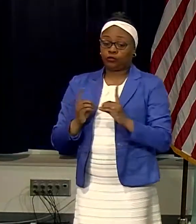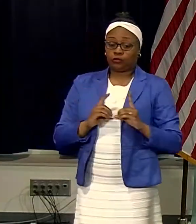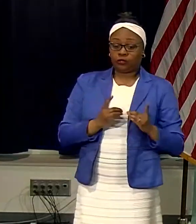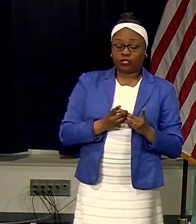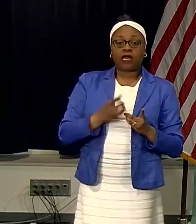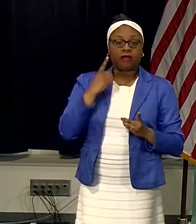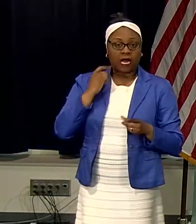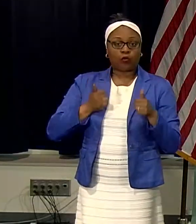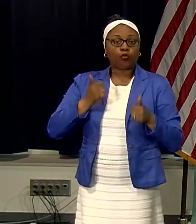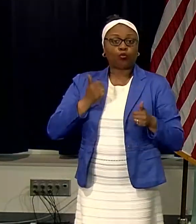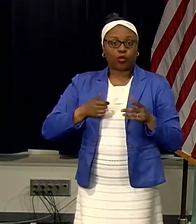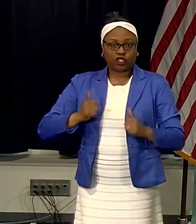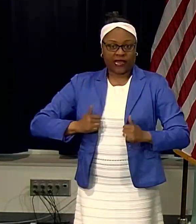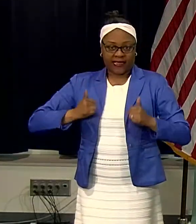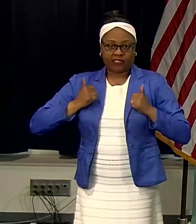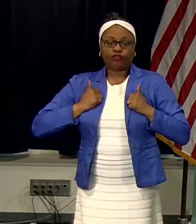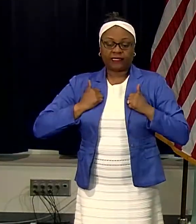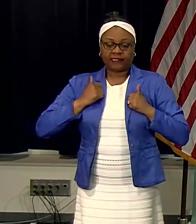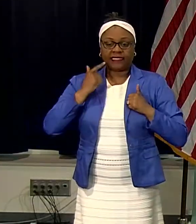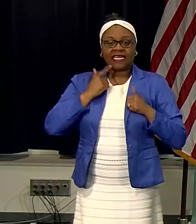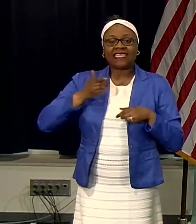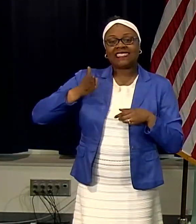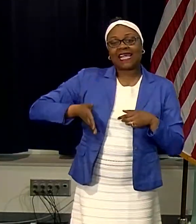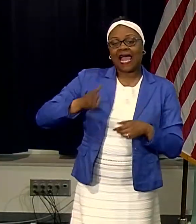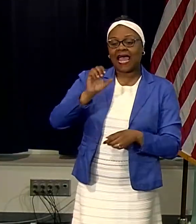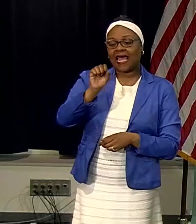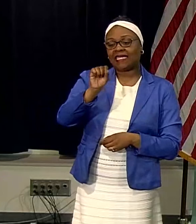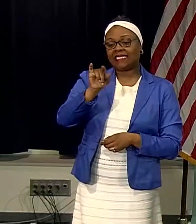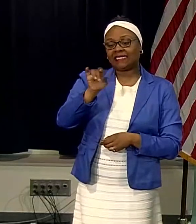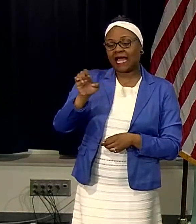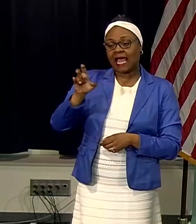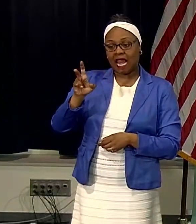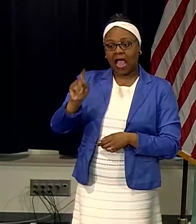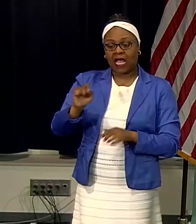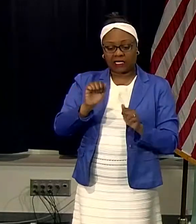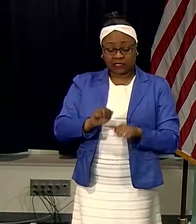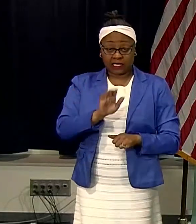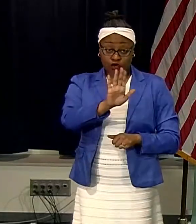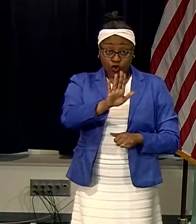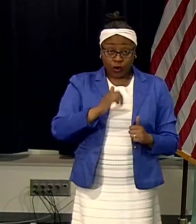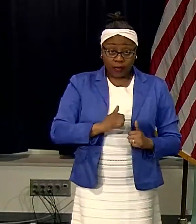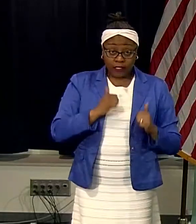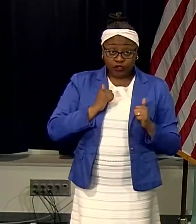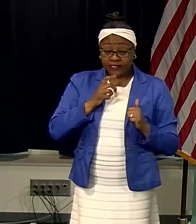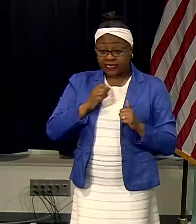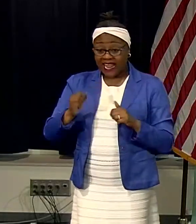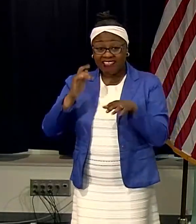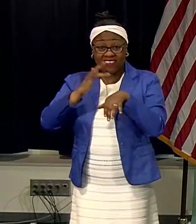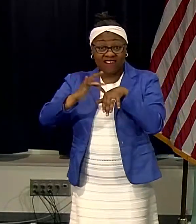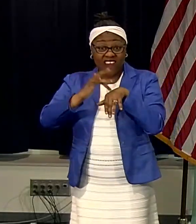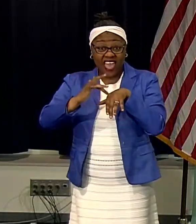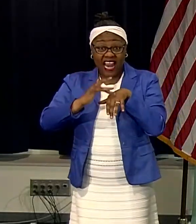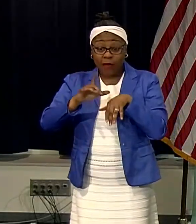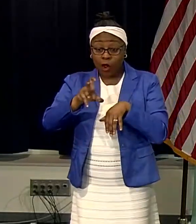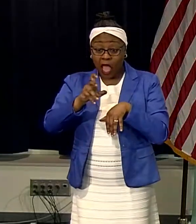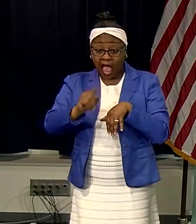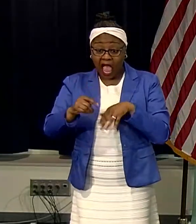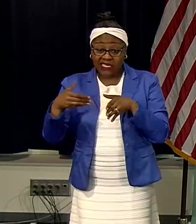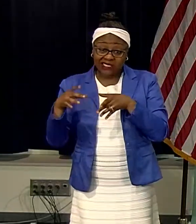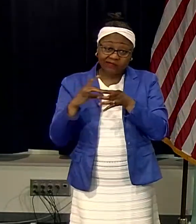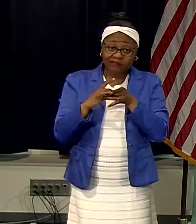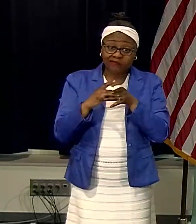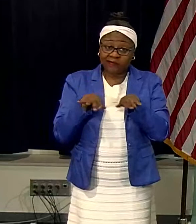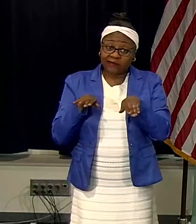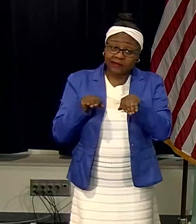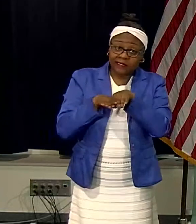as well. So with side lots, you can enter your address, and if you enter your address, all of the available lots that are directly adjacent to your property will